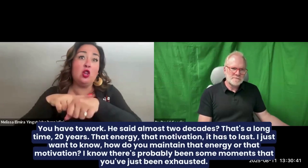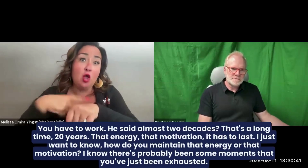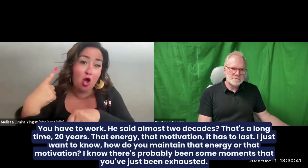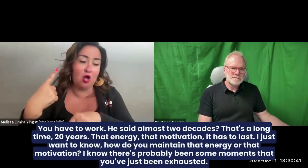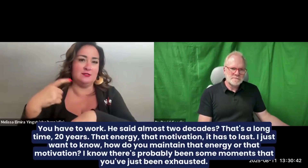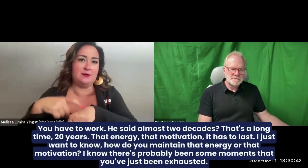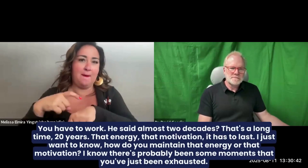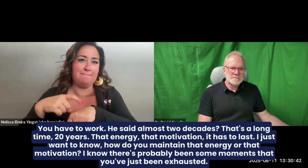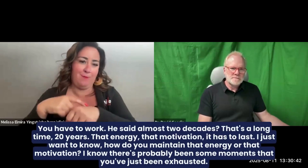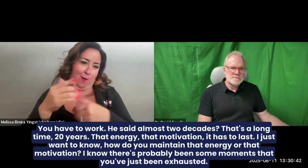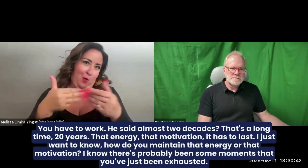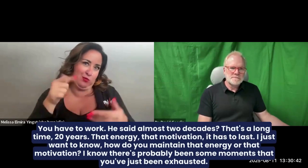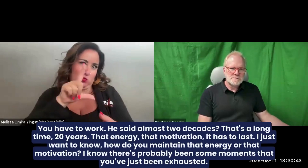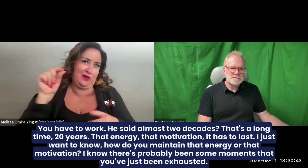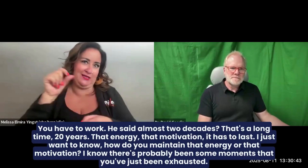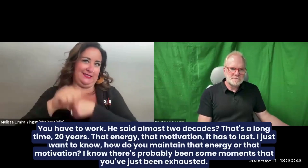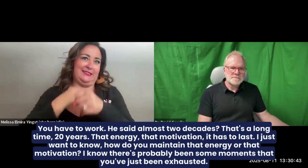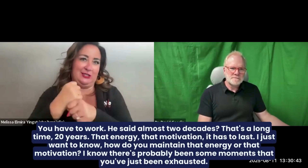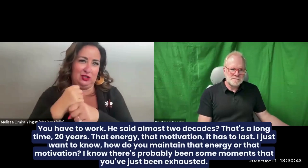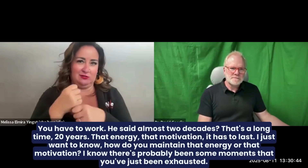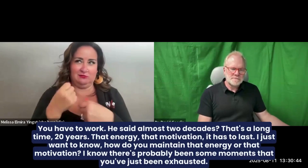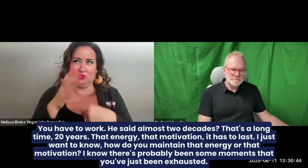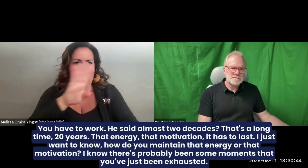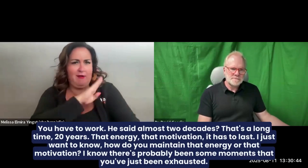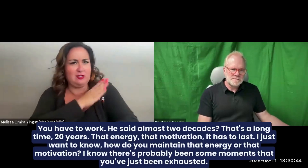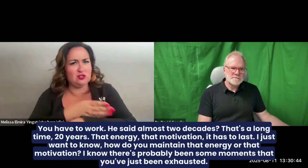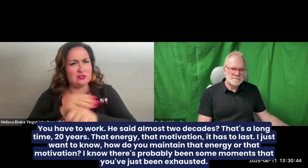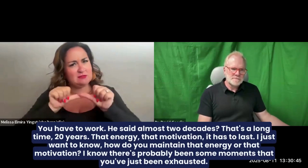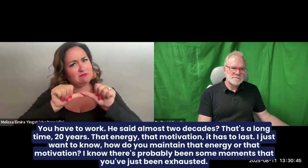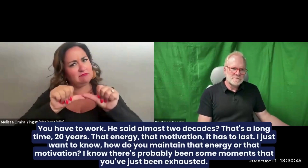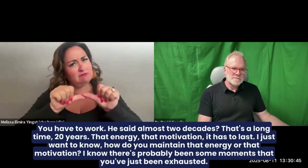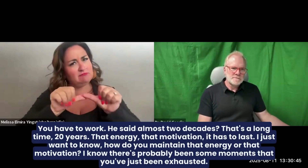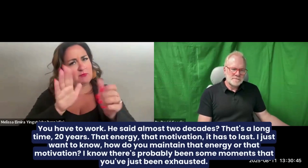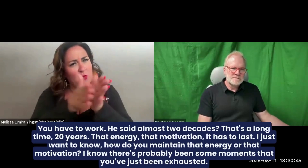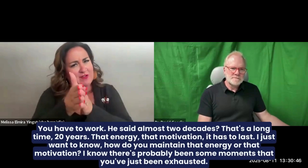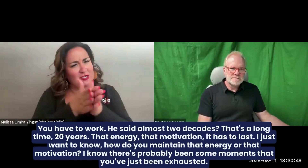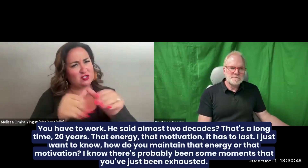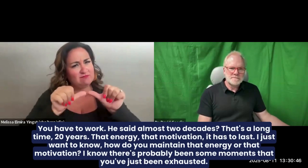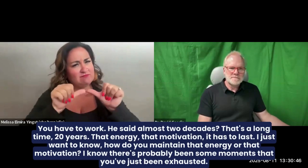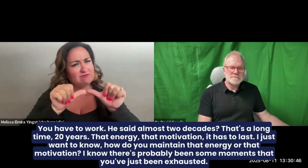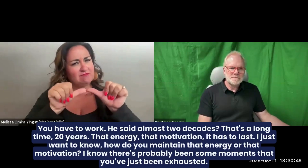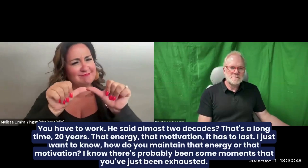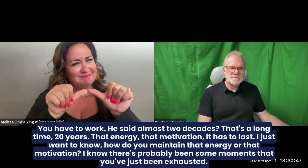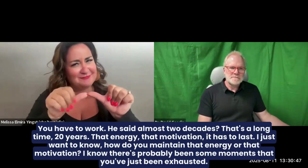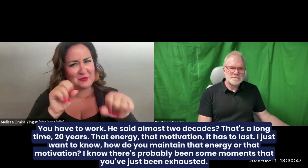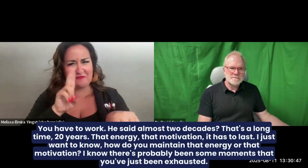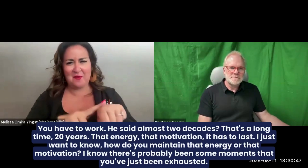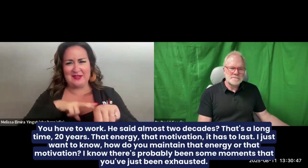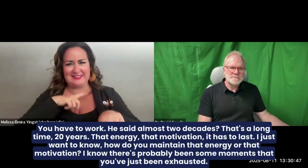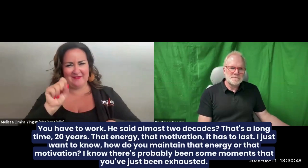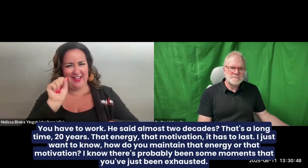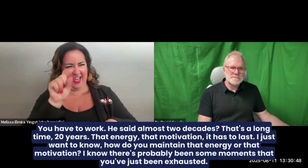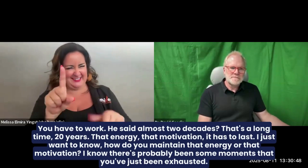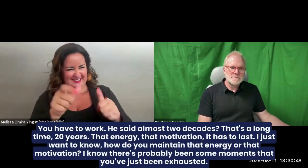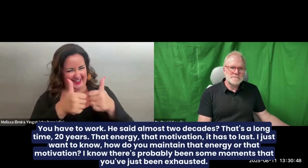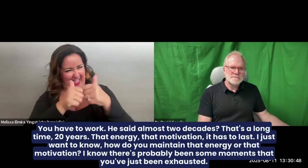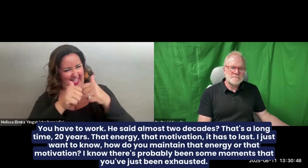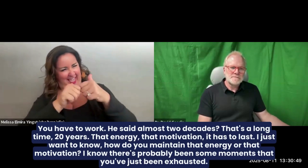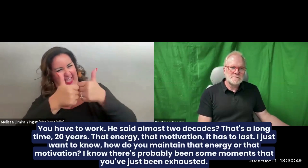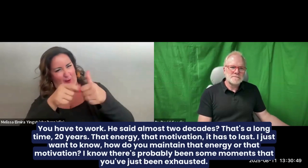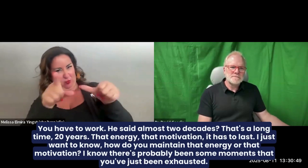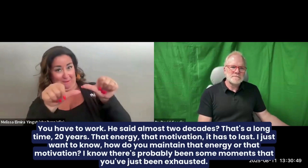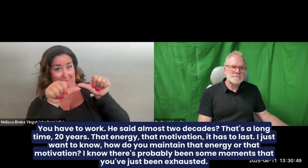You have to work. You said almost 2 decades. That's a long time, 20 years. That energy,